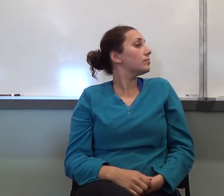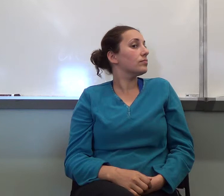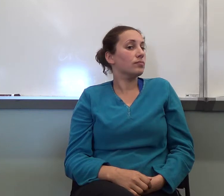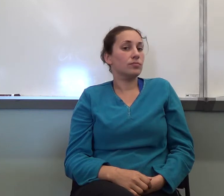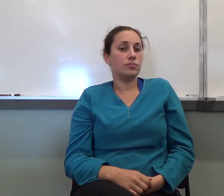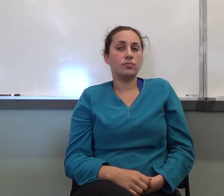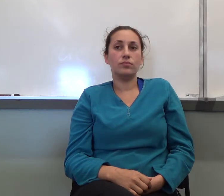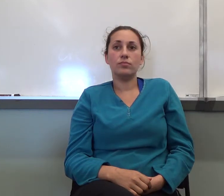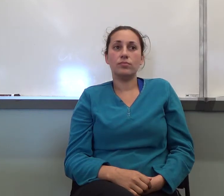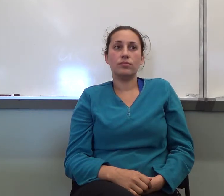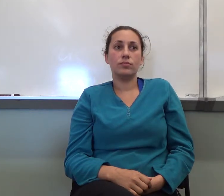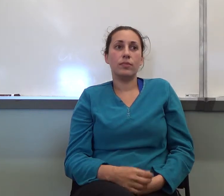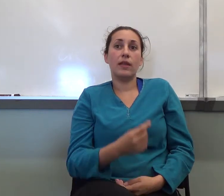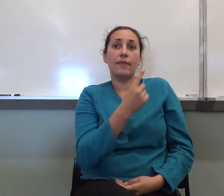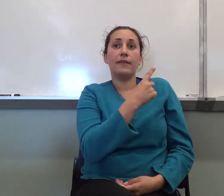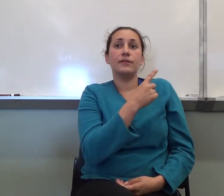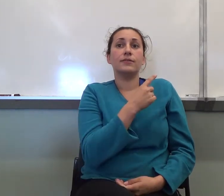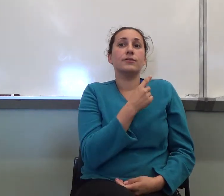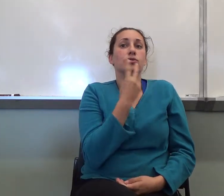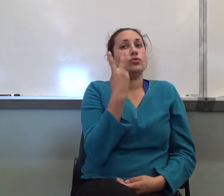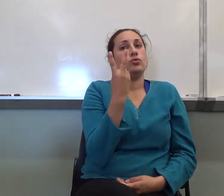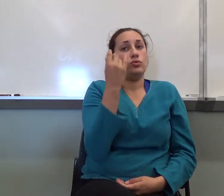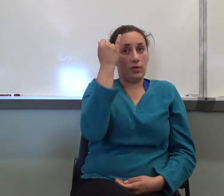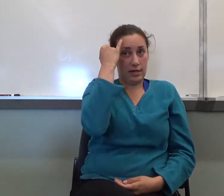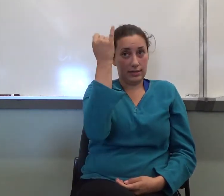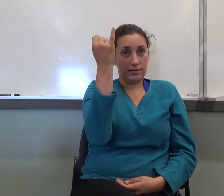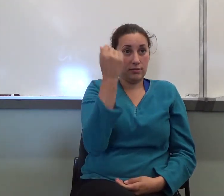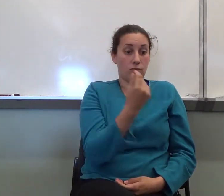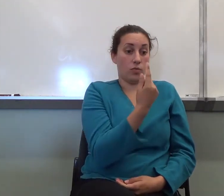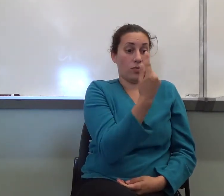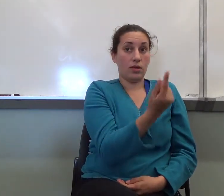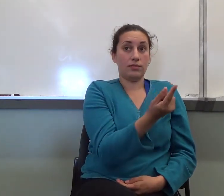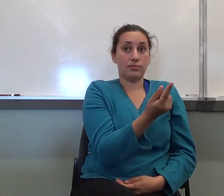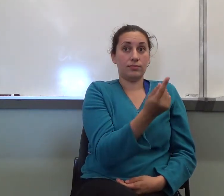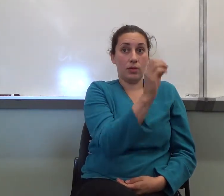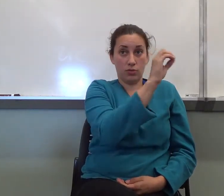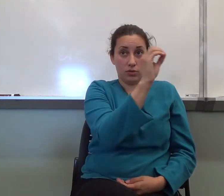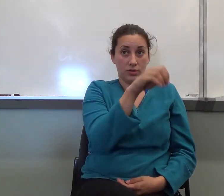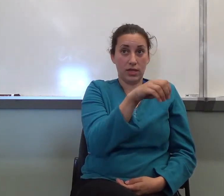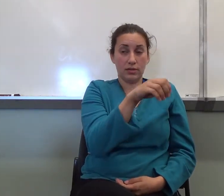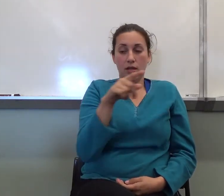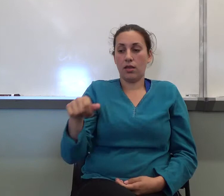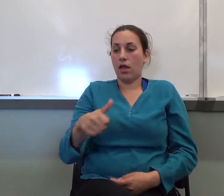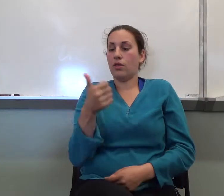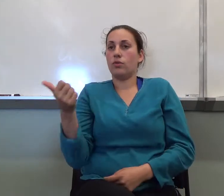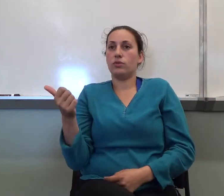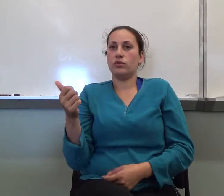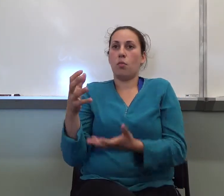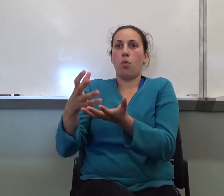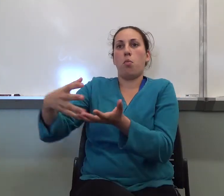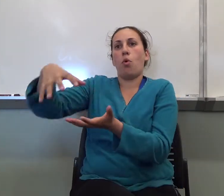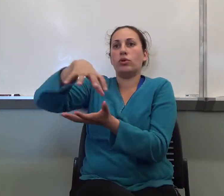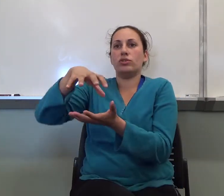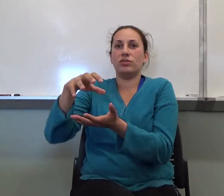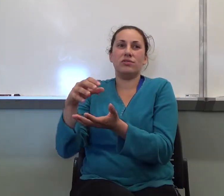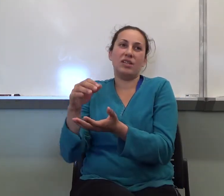Now, this is combining two ideas. One idea is percent, the other one is proportions. Remember, a proportion is an